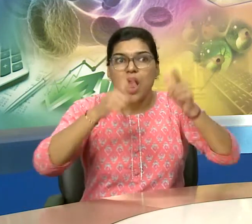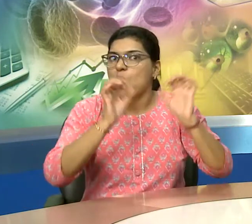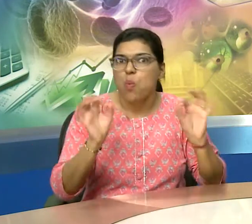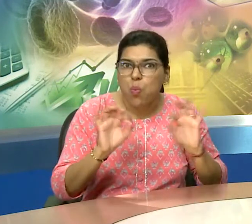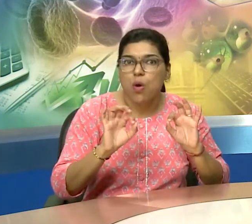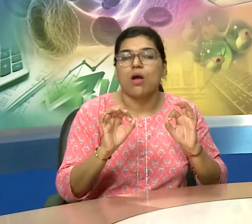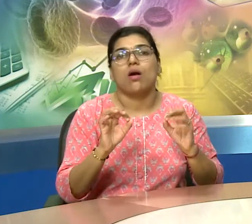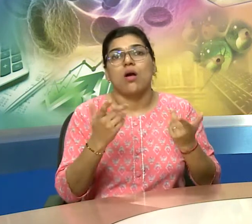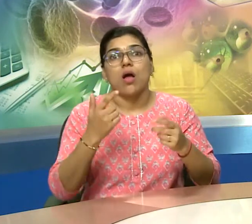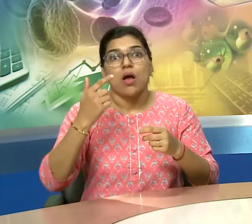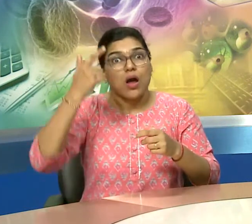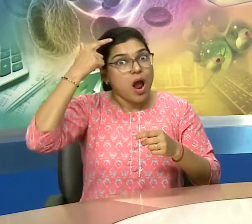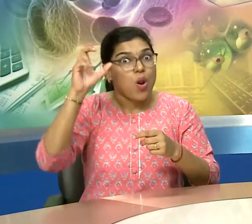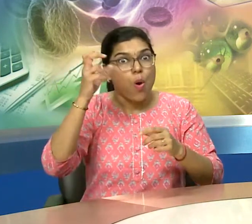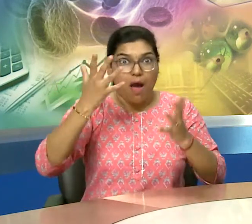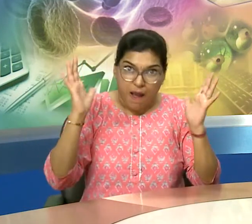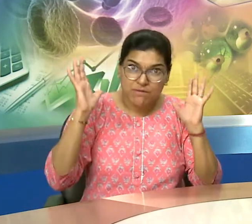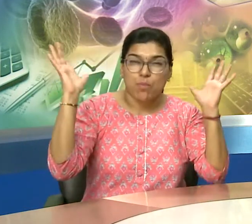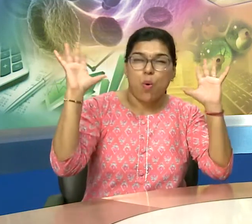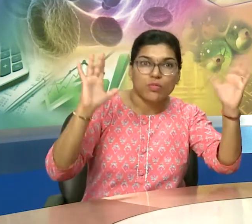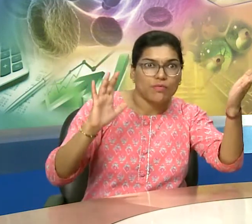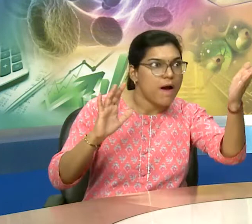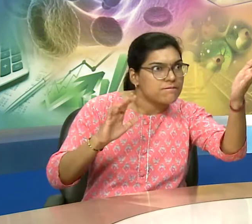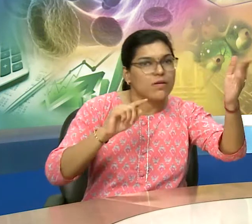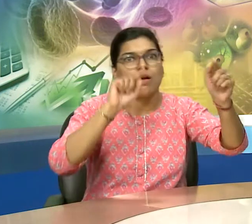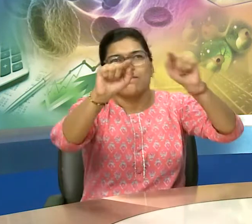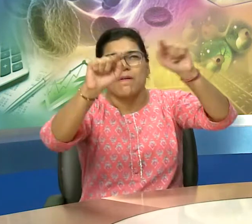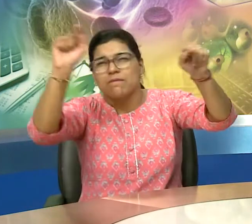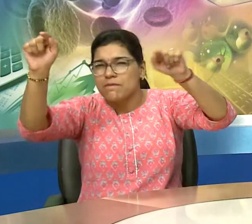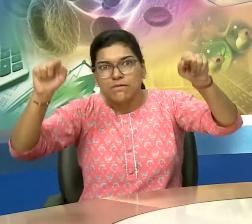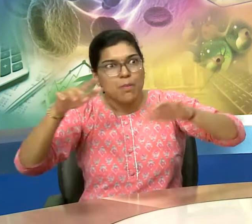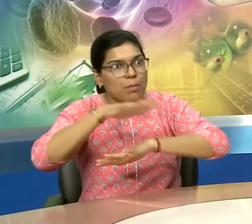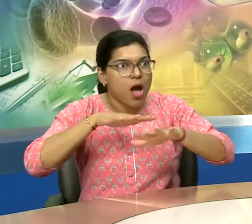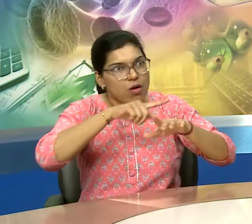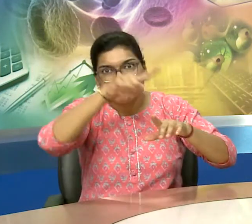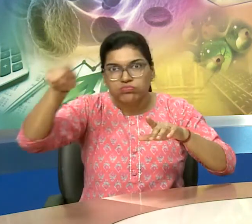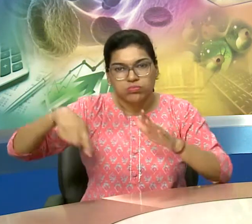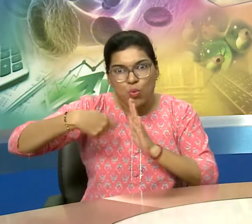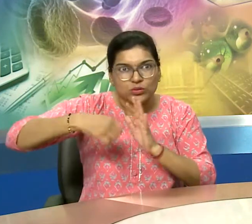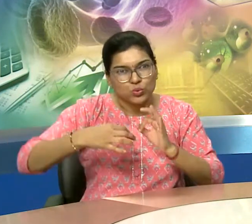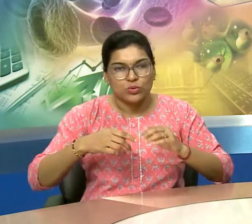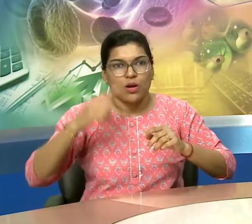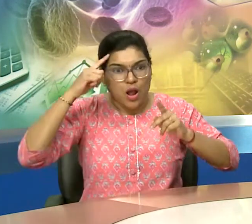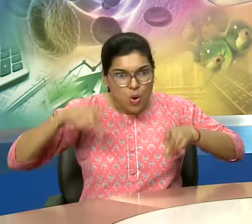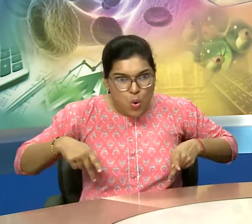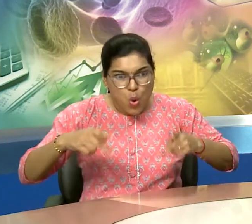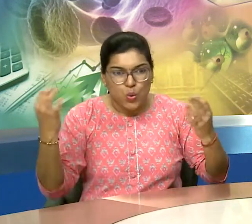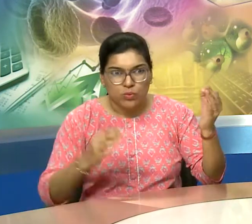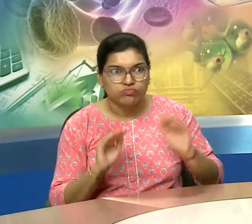Like the different resources are available at different places, but we need to combine them